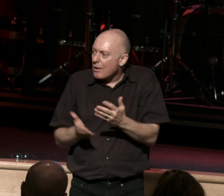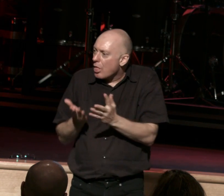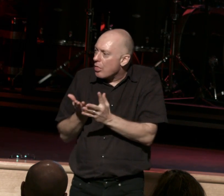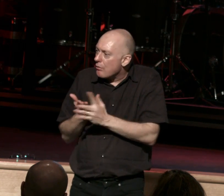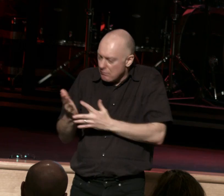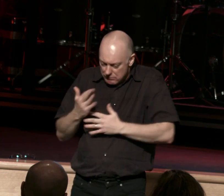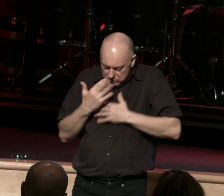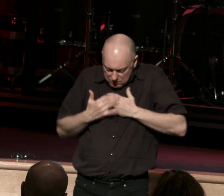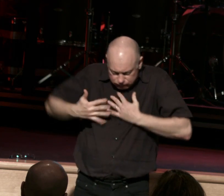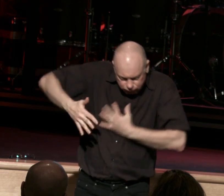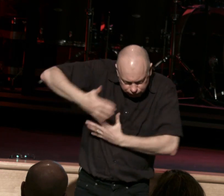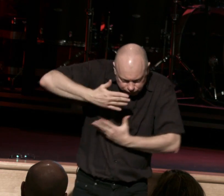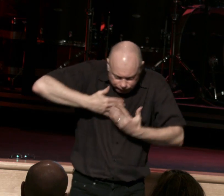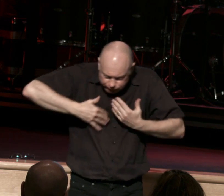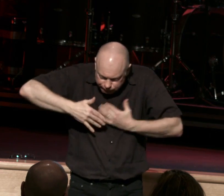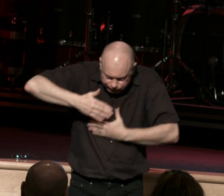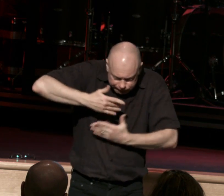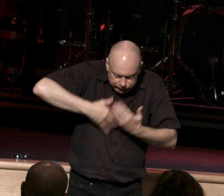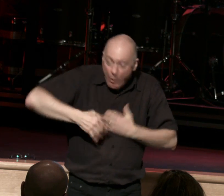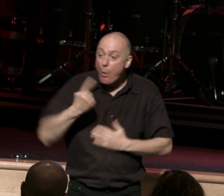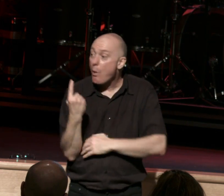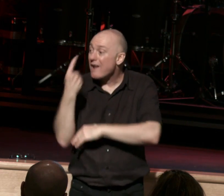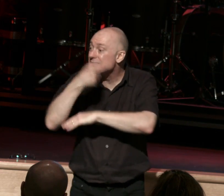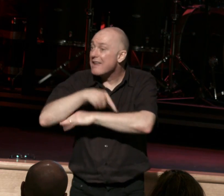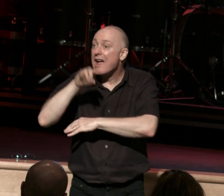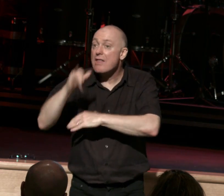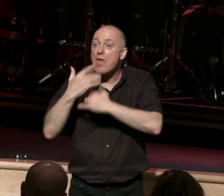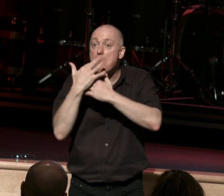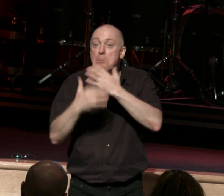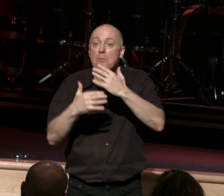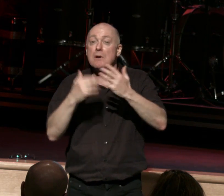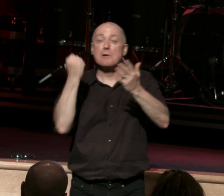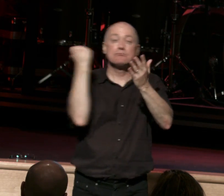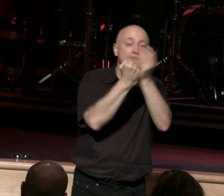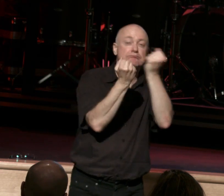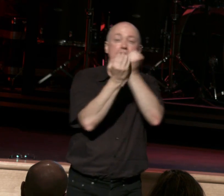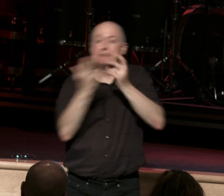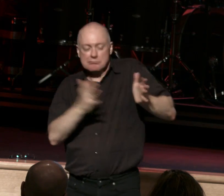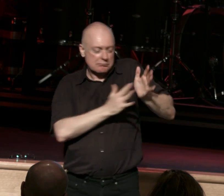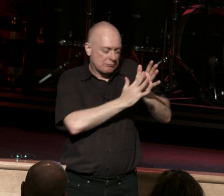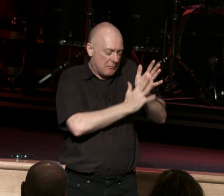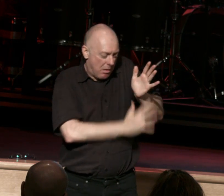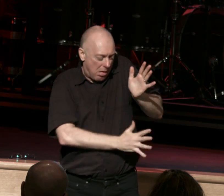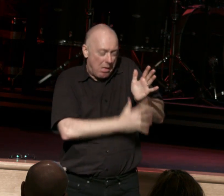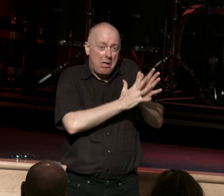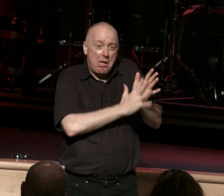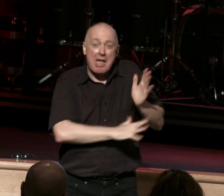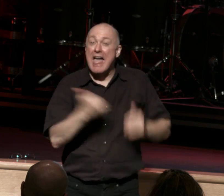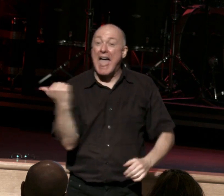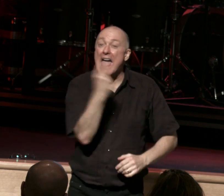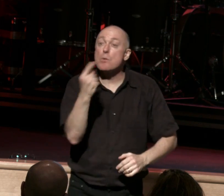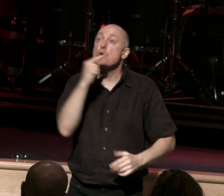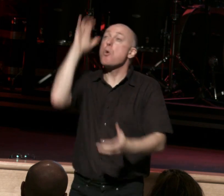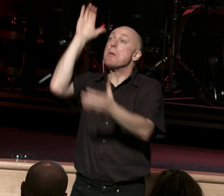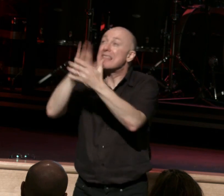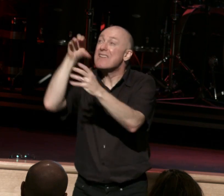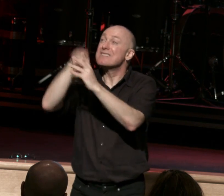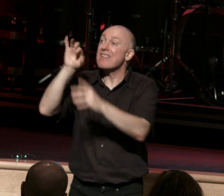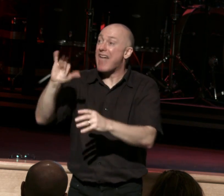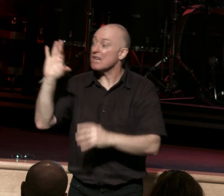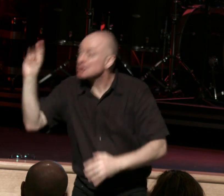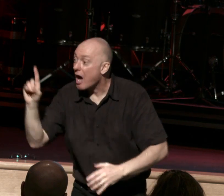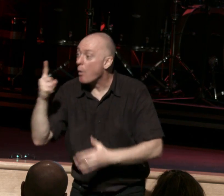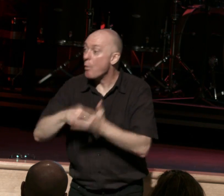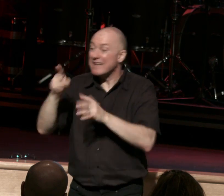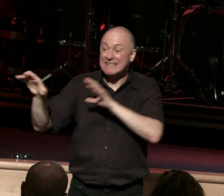flowing through the veins of this child, and a blood that one day would be crucified on a cross and shed, that anyone who believes in